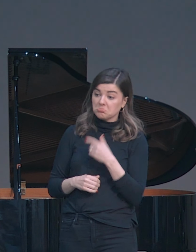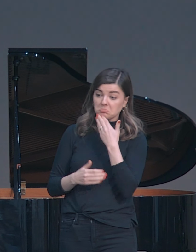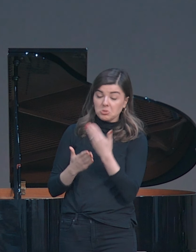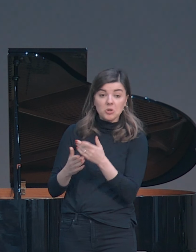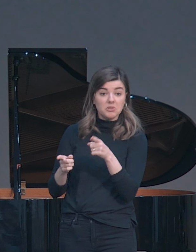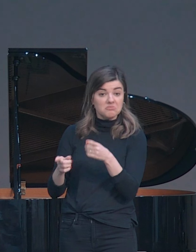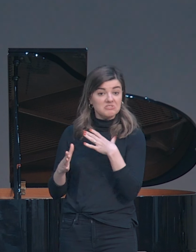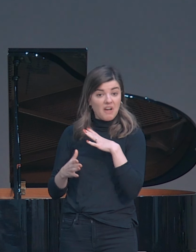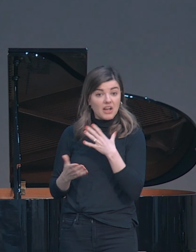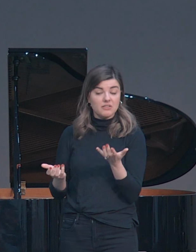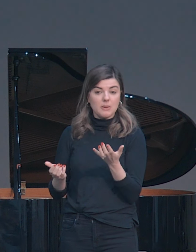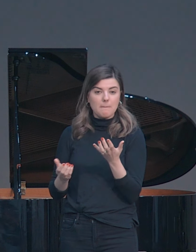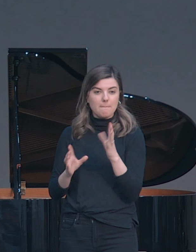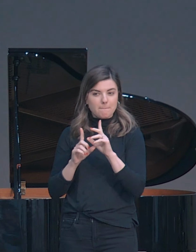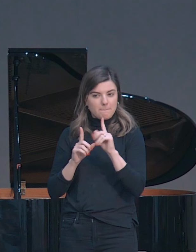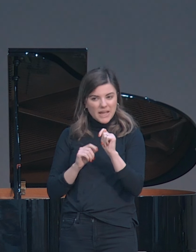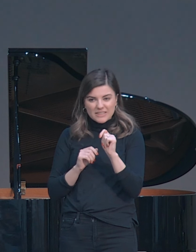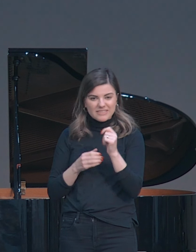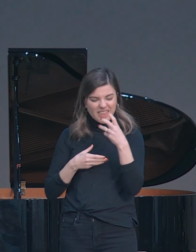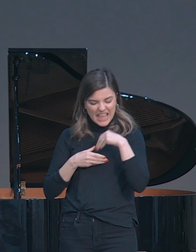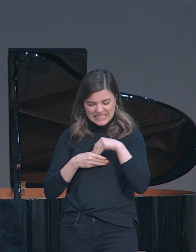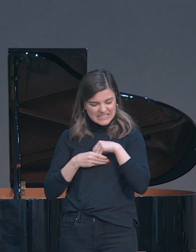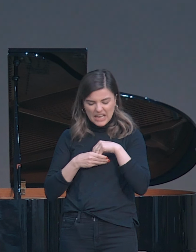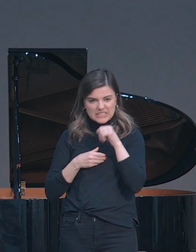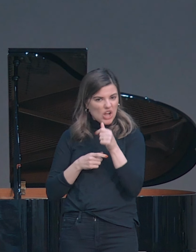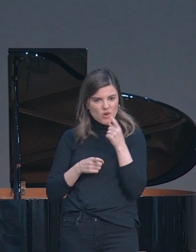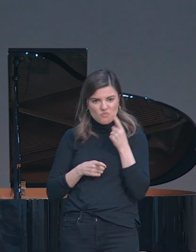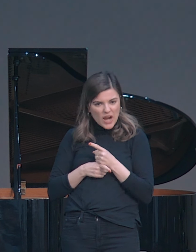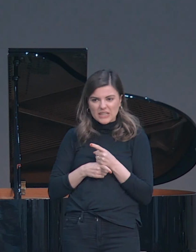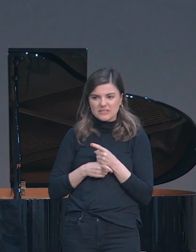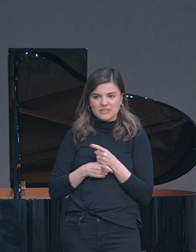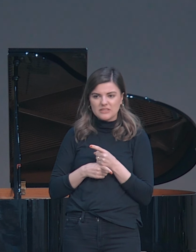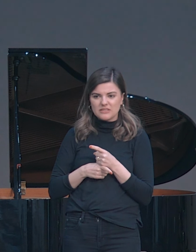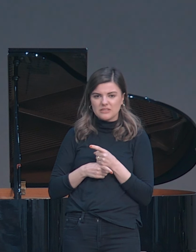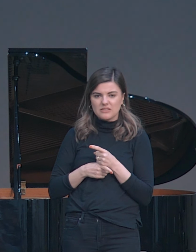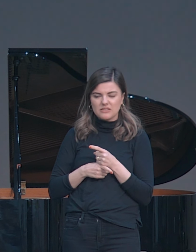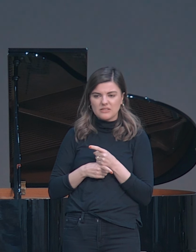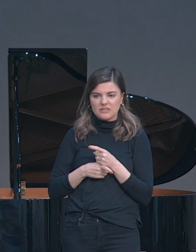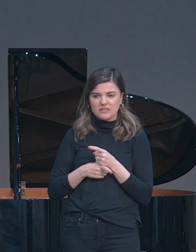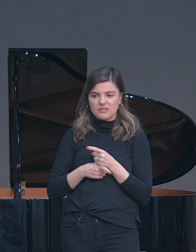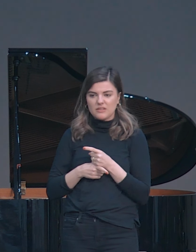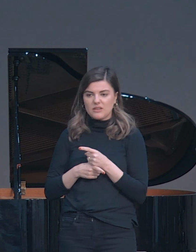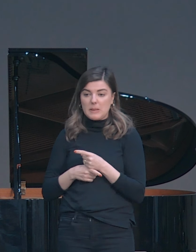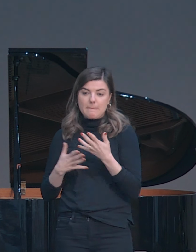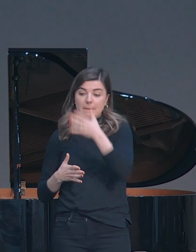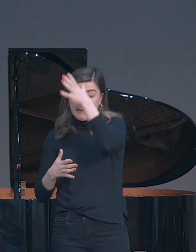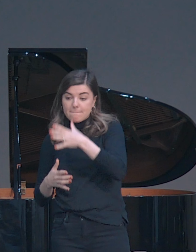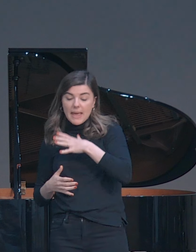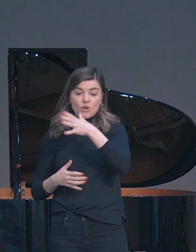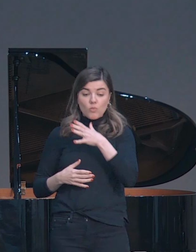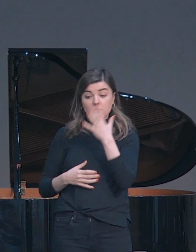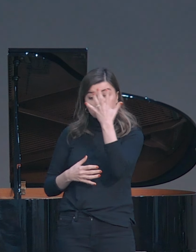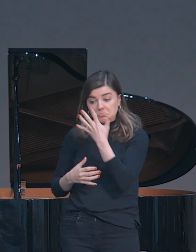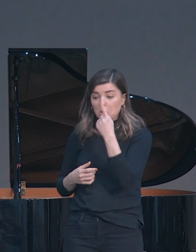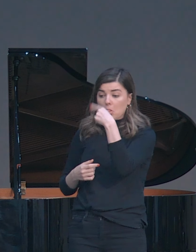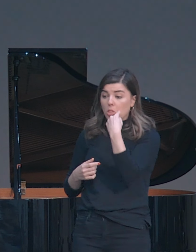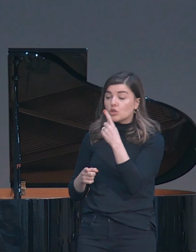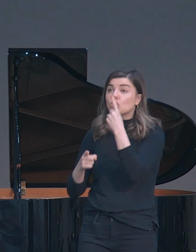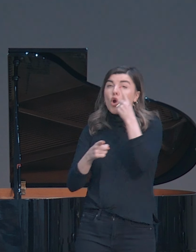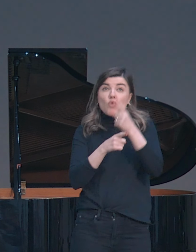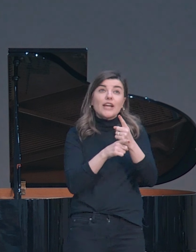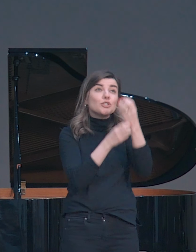the inside is not right. The man or woman appears to be righteous or obedient